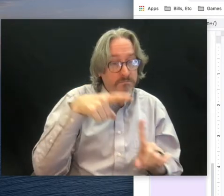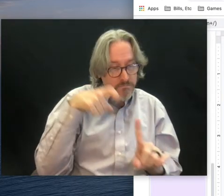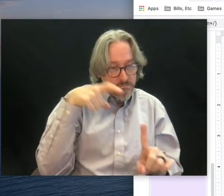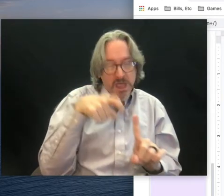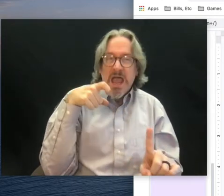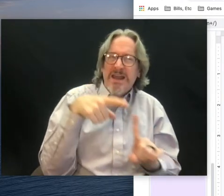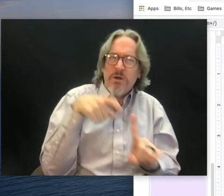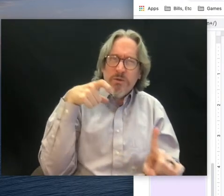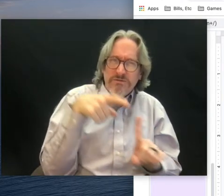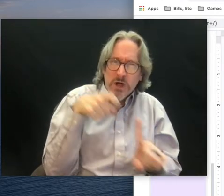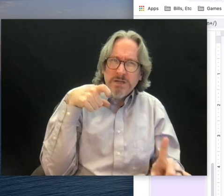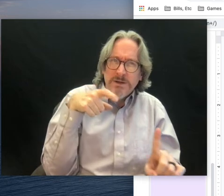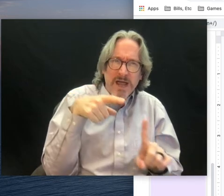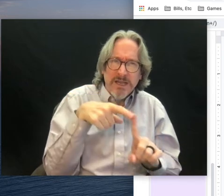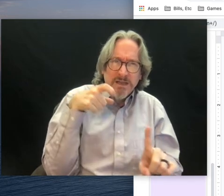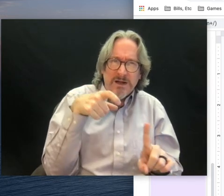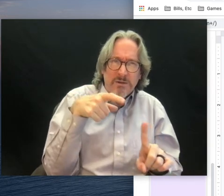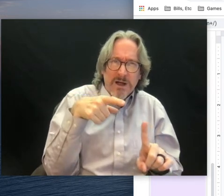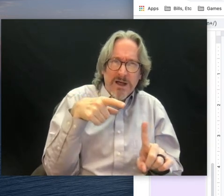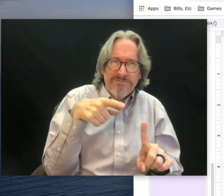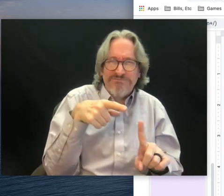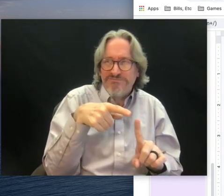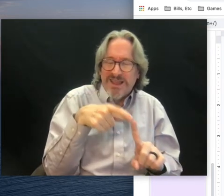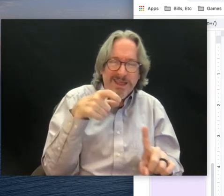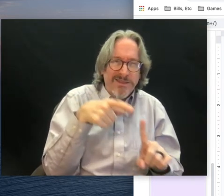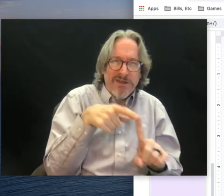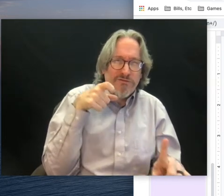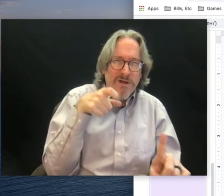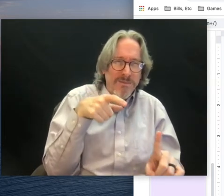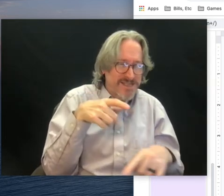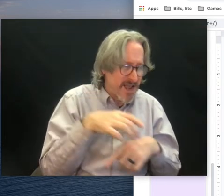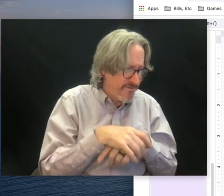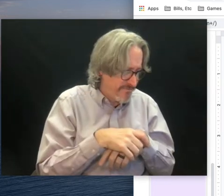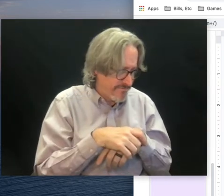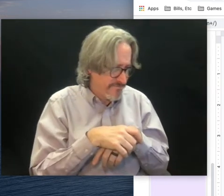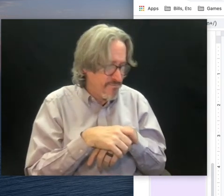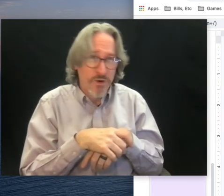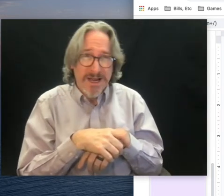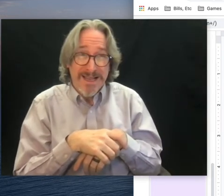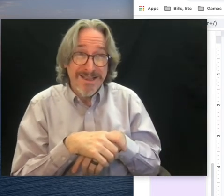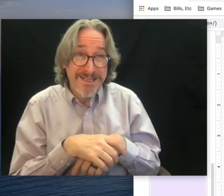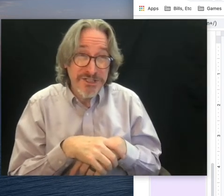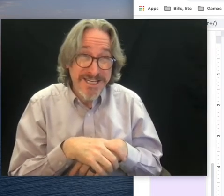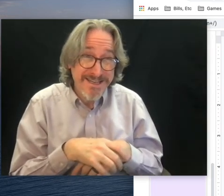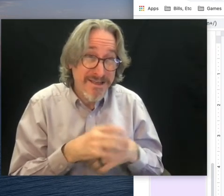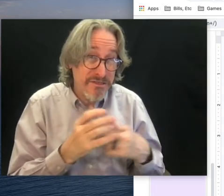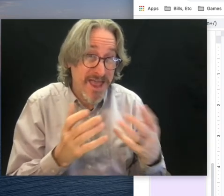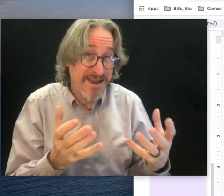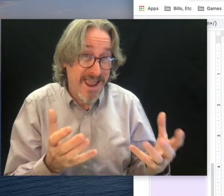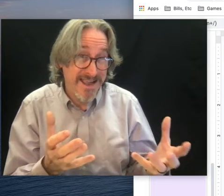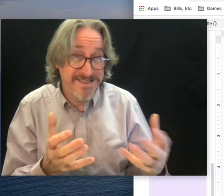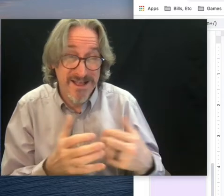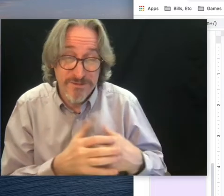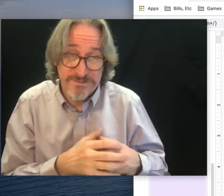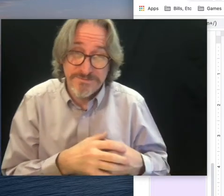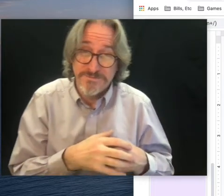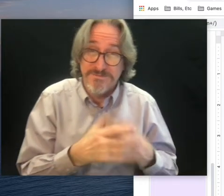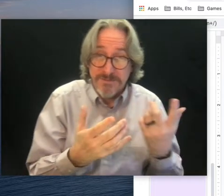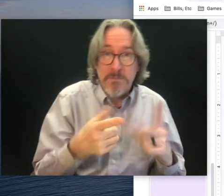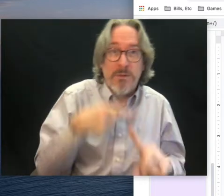from. I know we've talked about not, that from is kind of more Englishy than